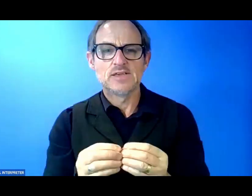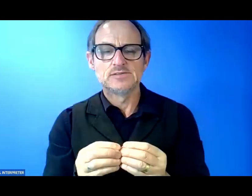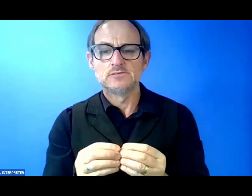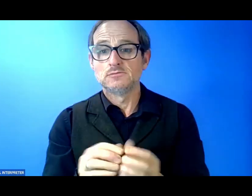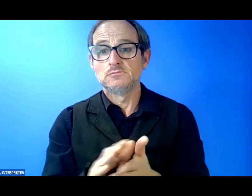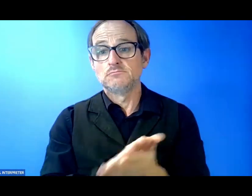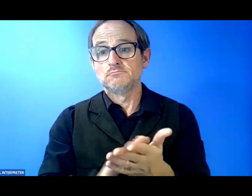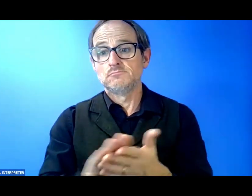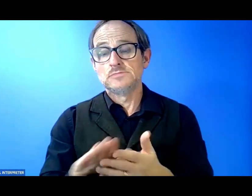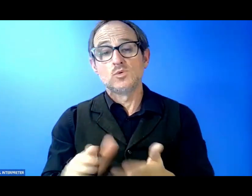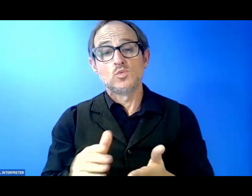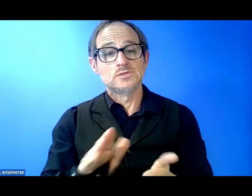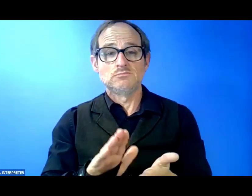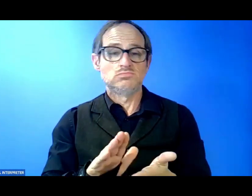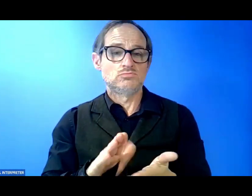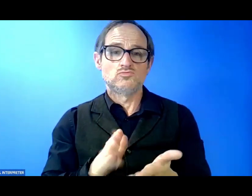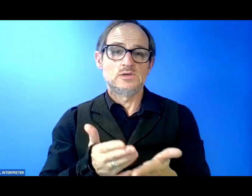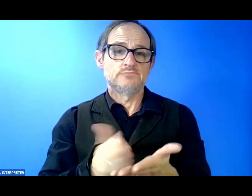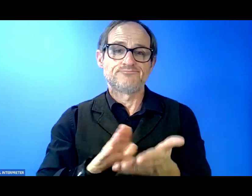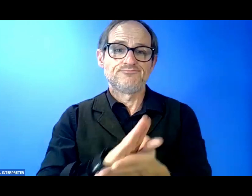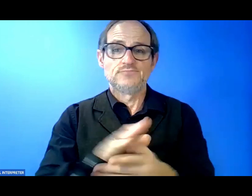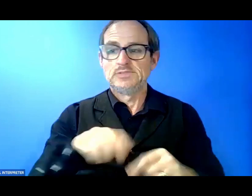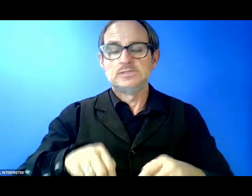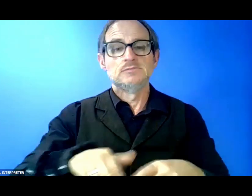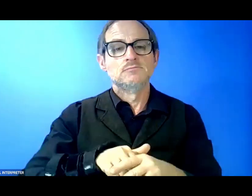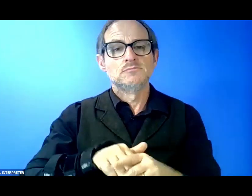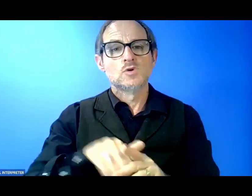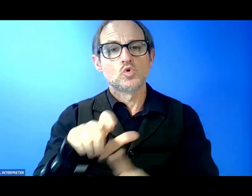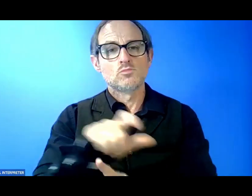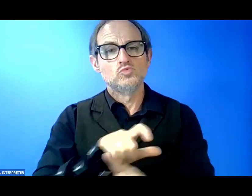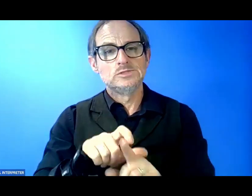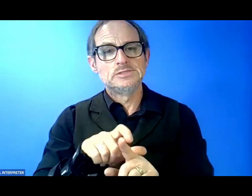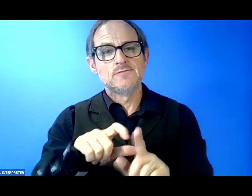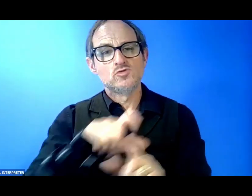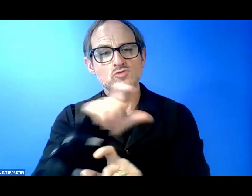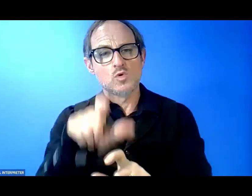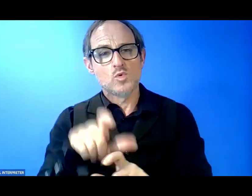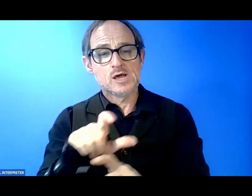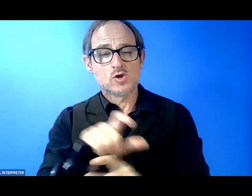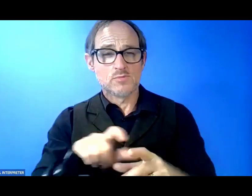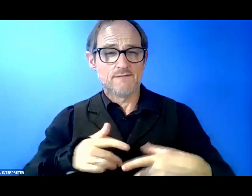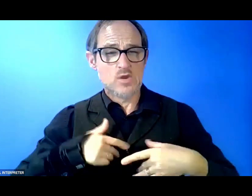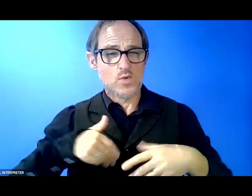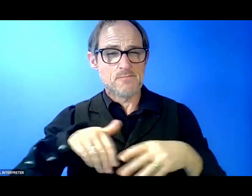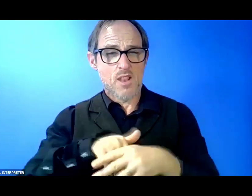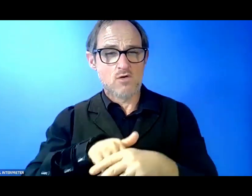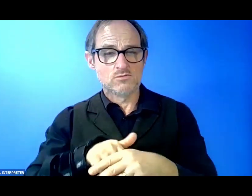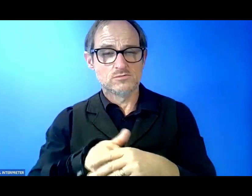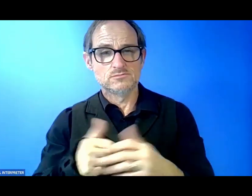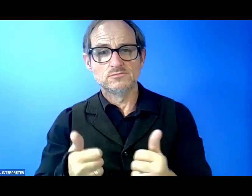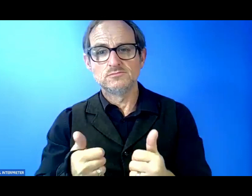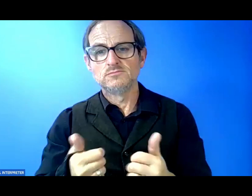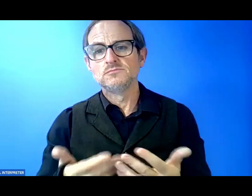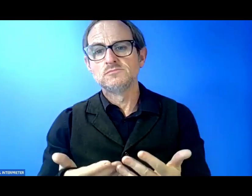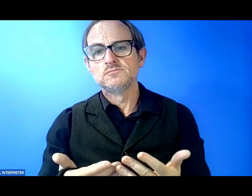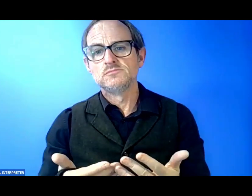super here to be part of Deal community. We recently joined, but we already feel that we belong. For us, Arno exists